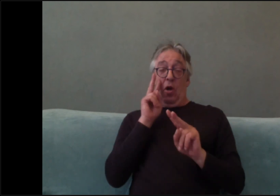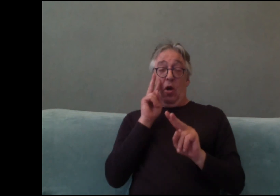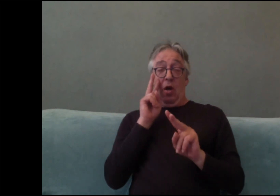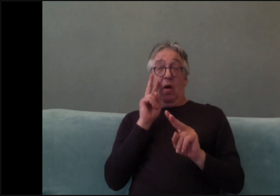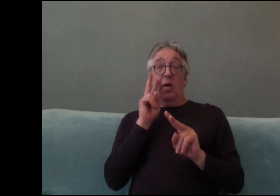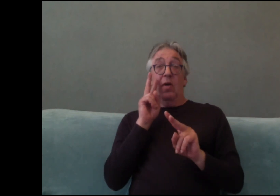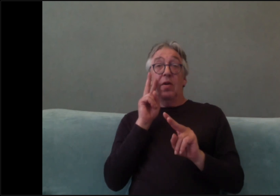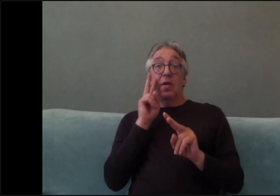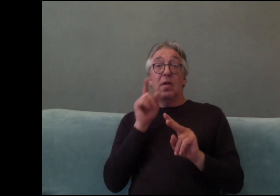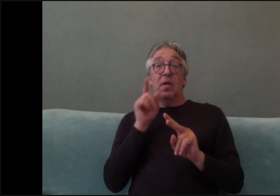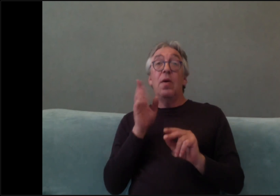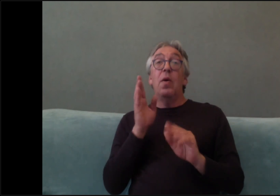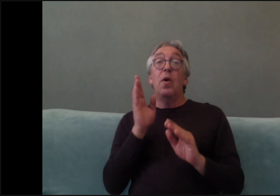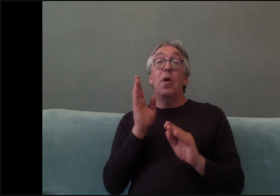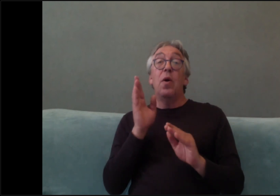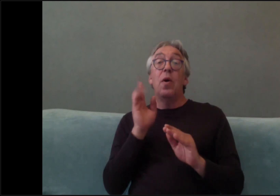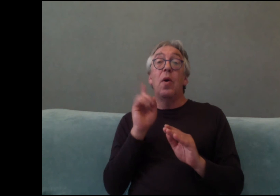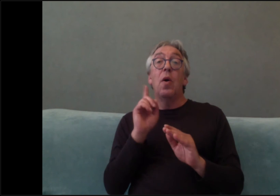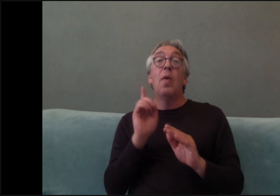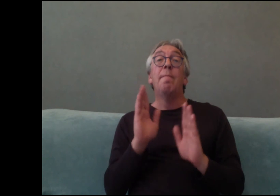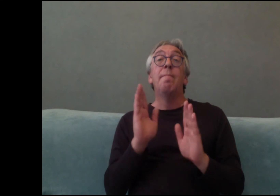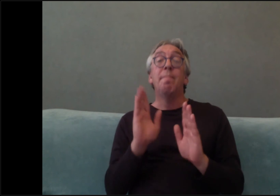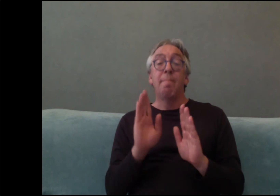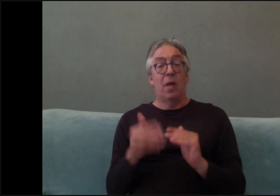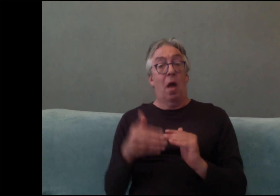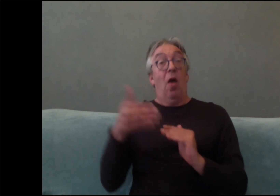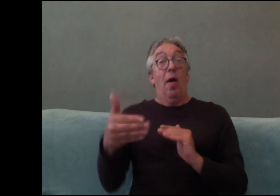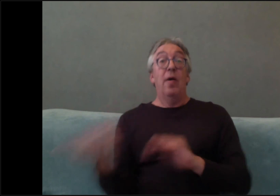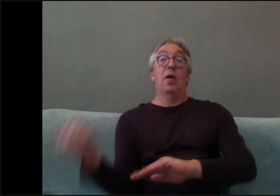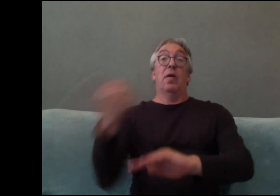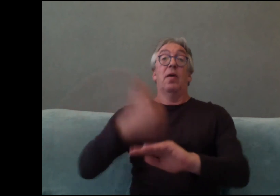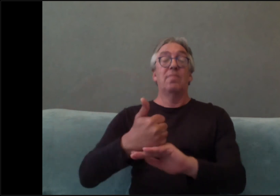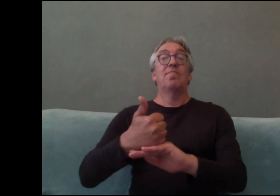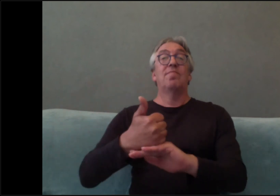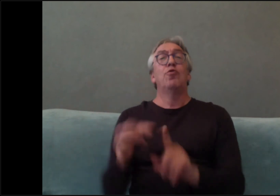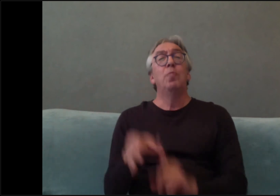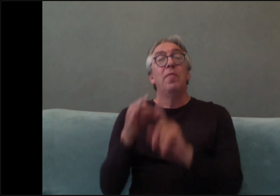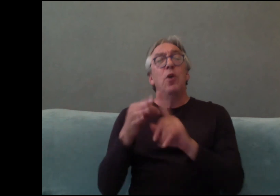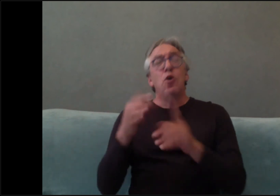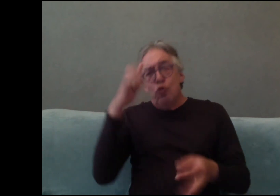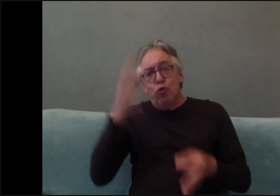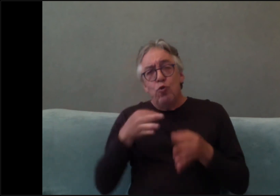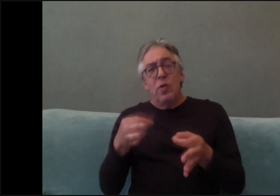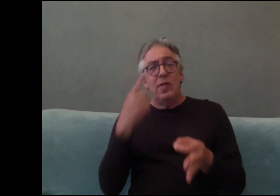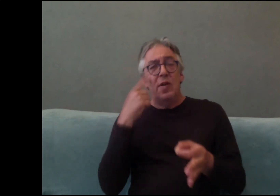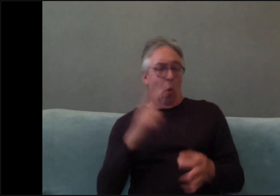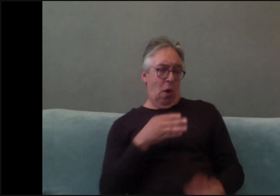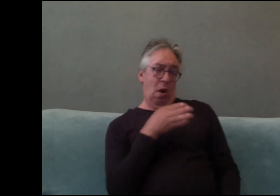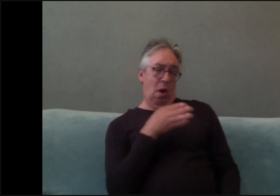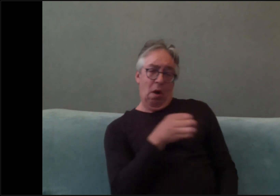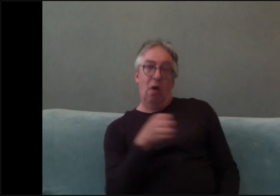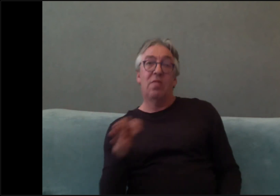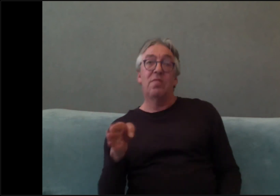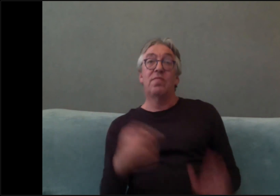as on children and homeless persons, and it would support the implementation of the Council recommendations like access